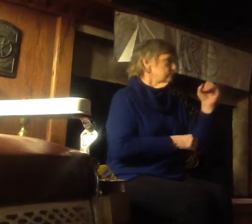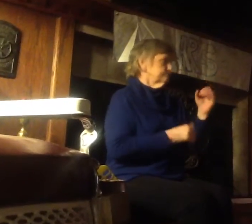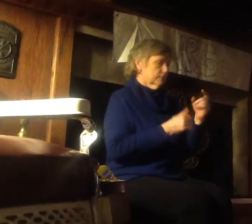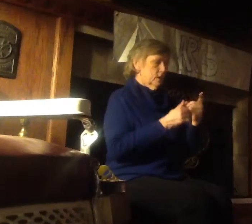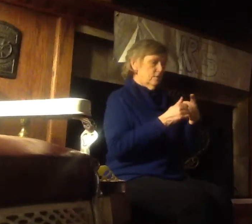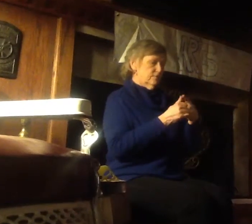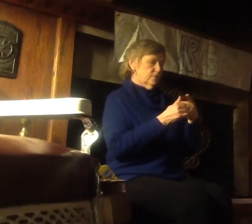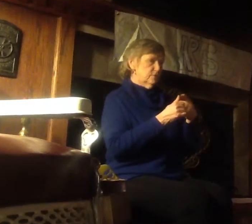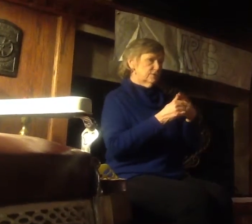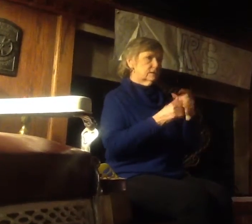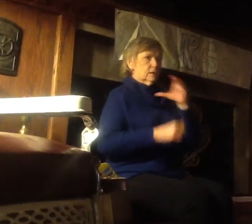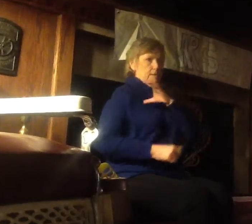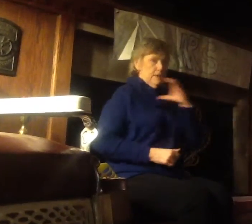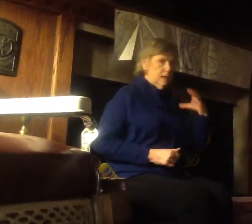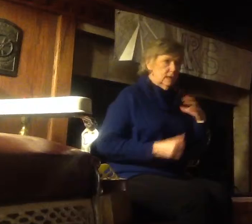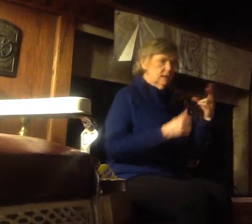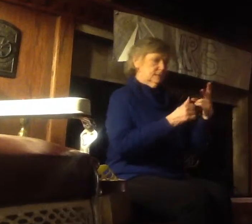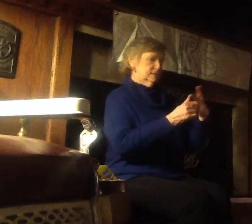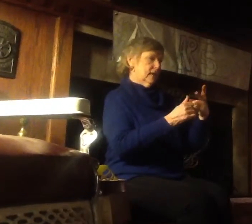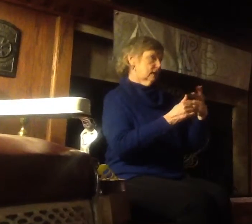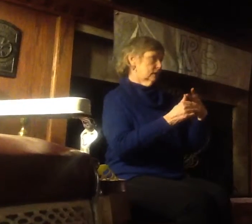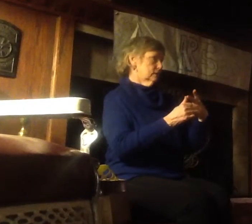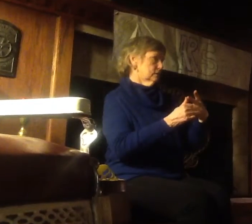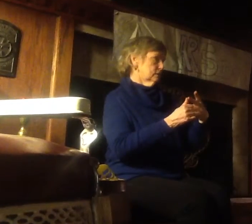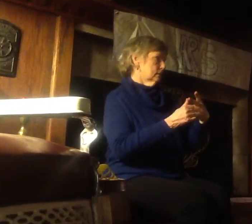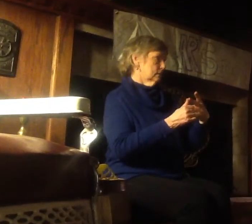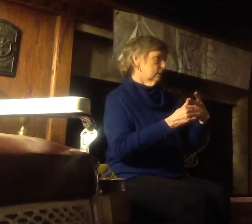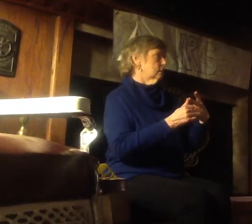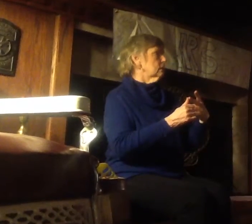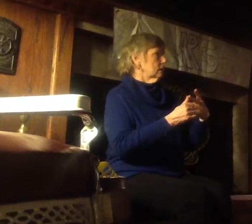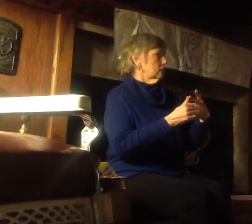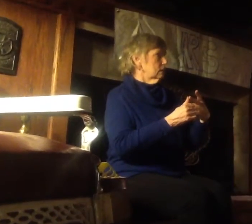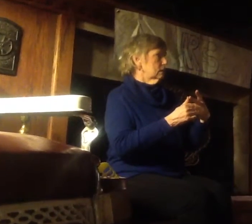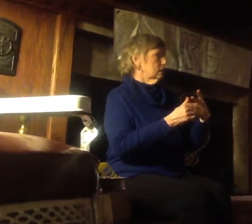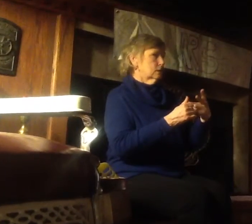So first, committee,